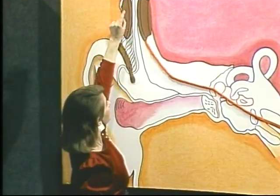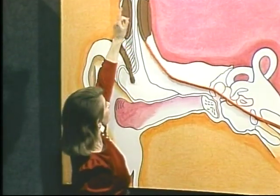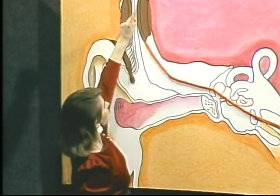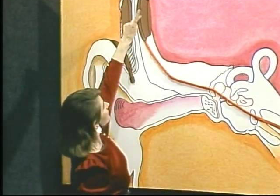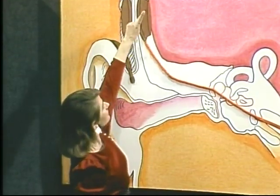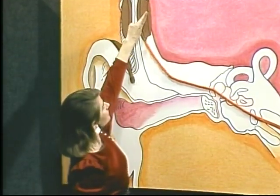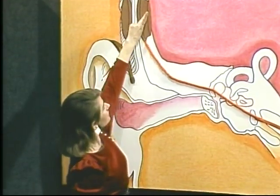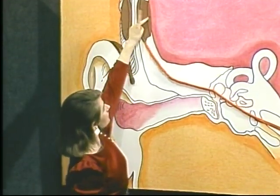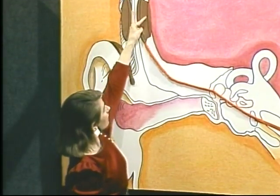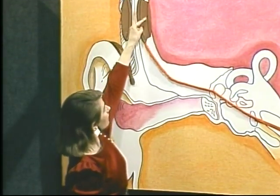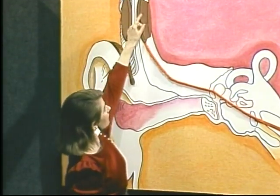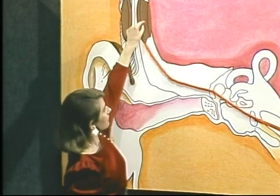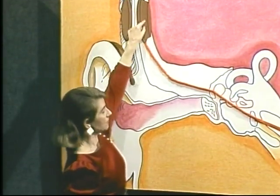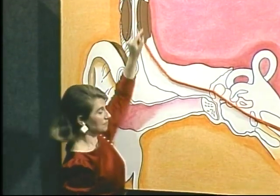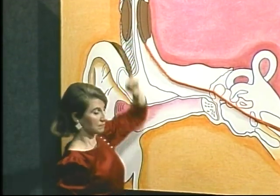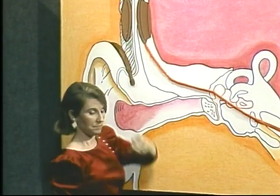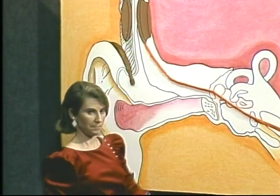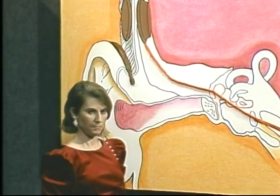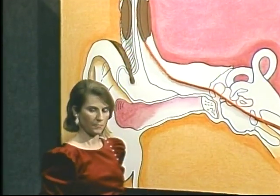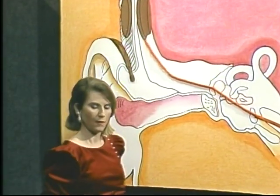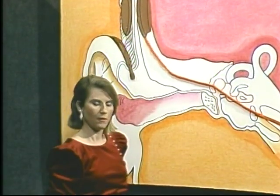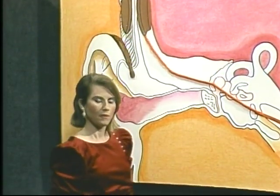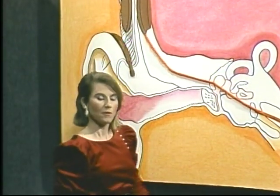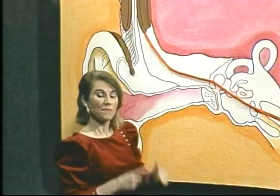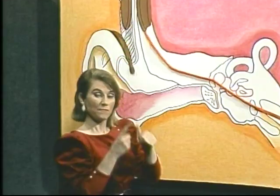It is sent to the transmitter and then to the receiver.